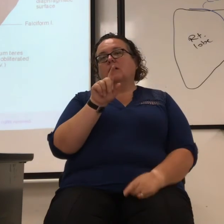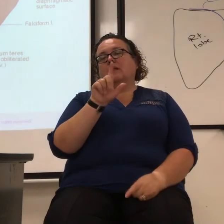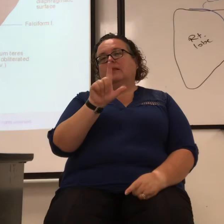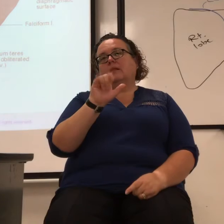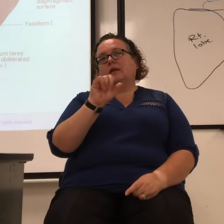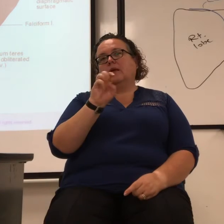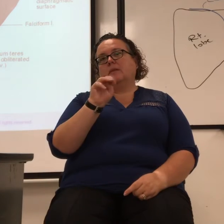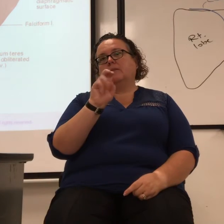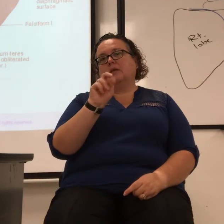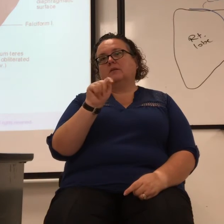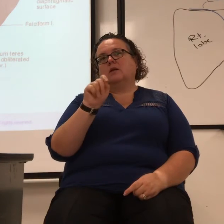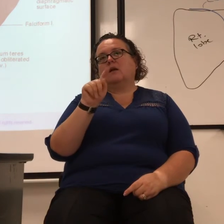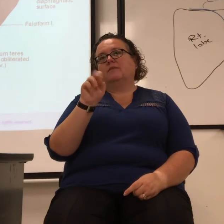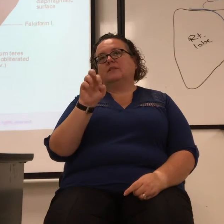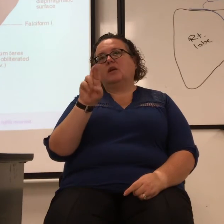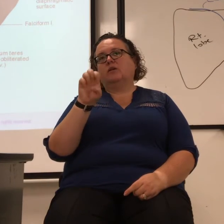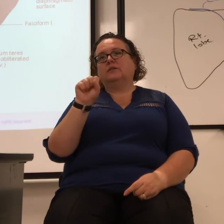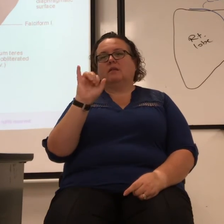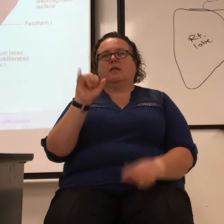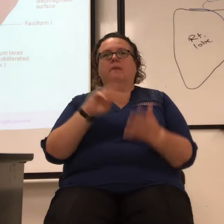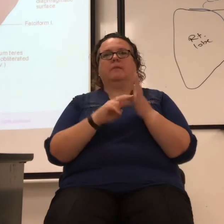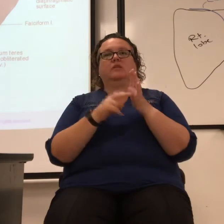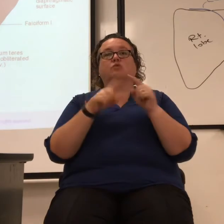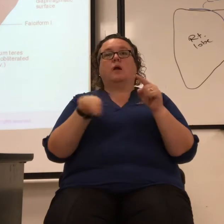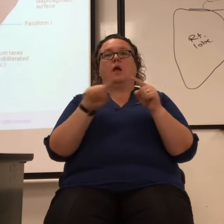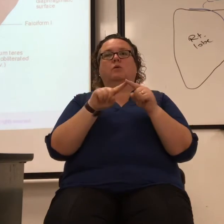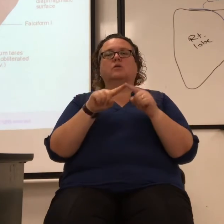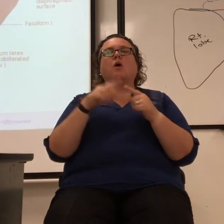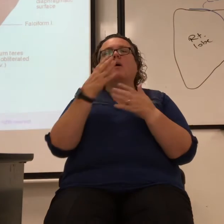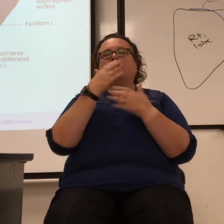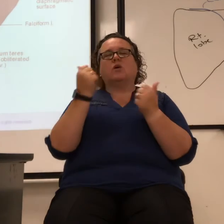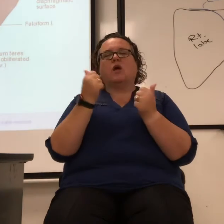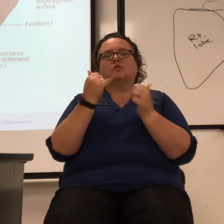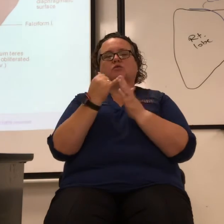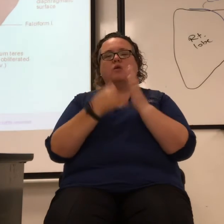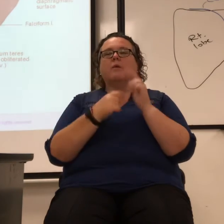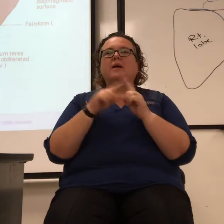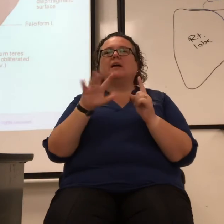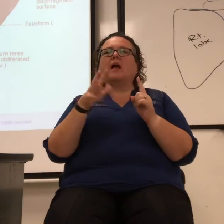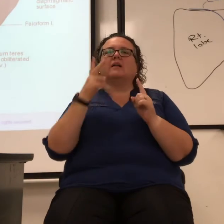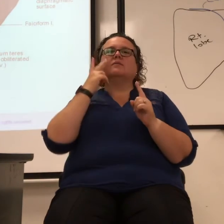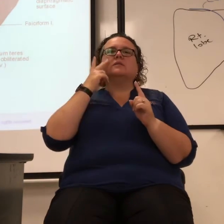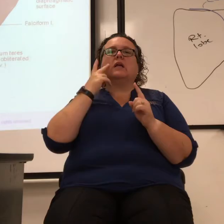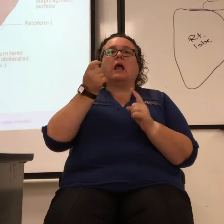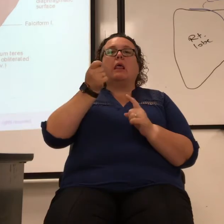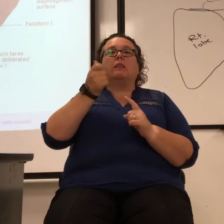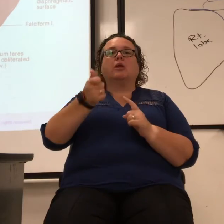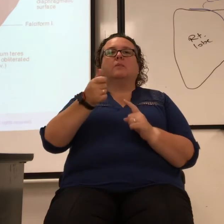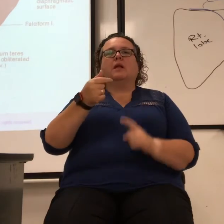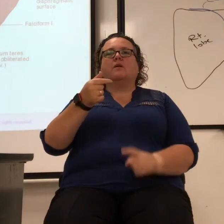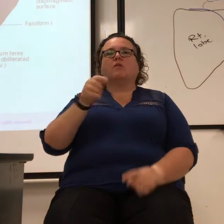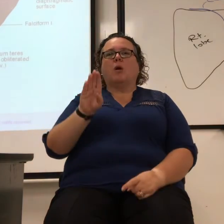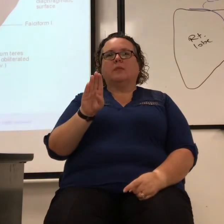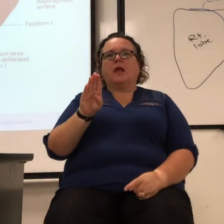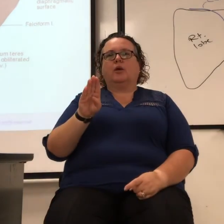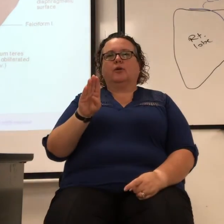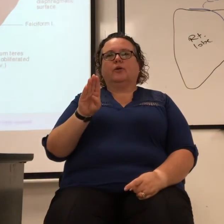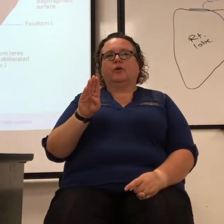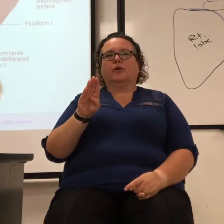round. Oh, I forgot to draw. You can kind of see a little bit of a gallbladder peeking